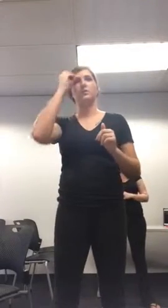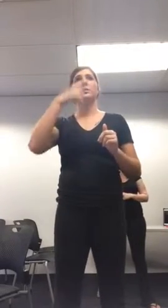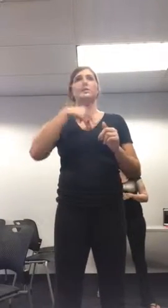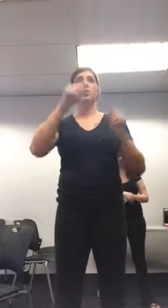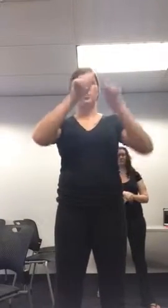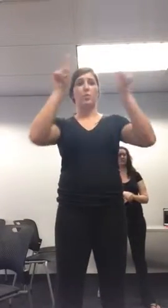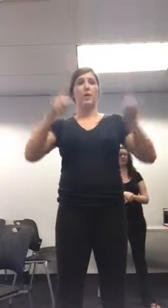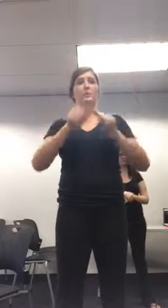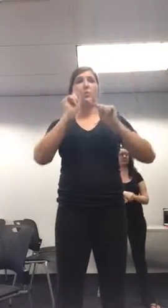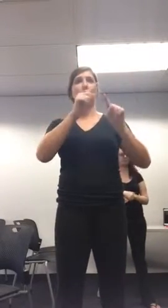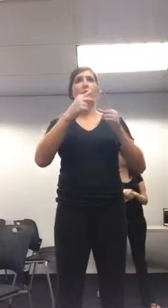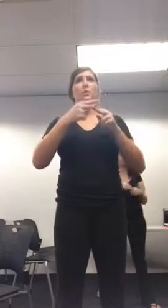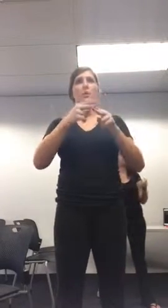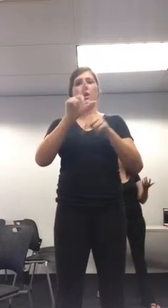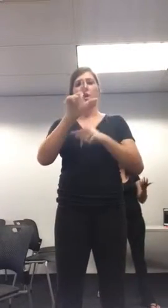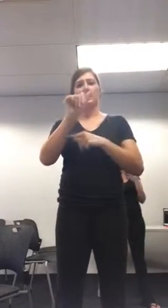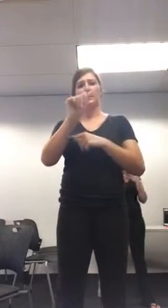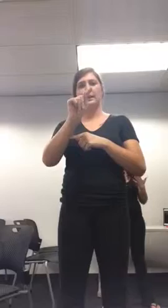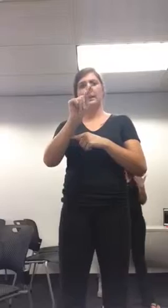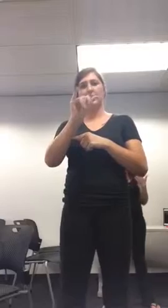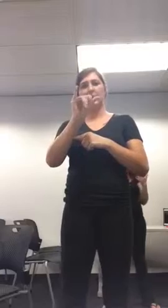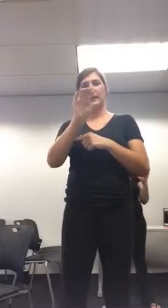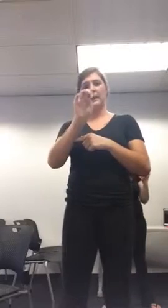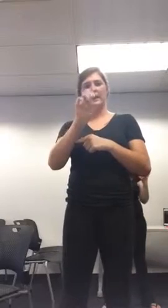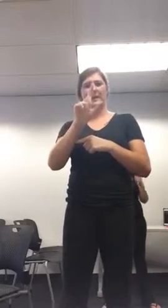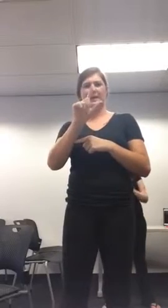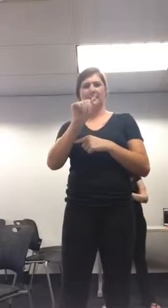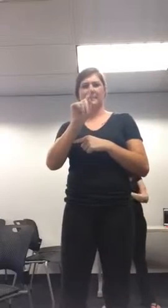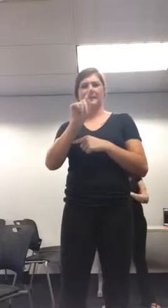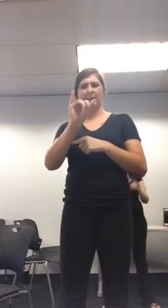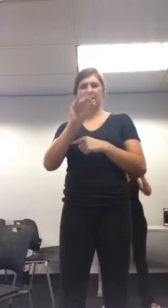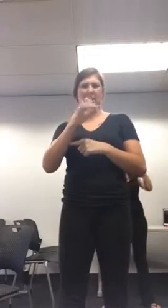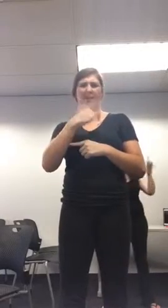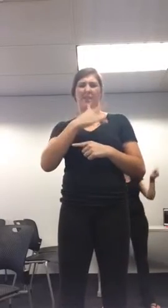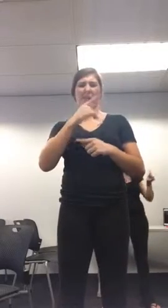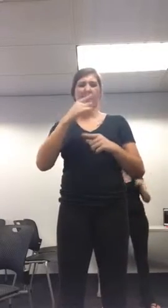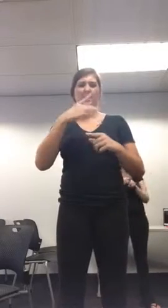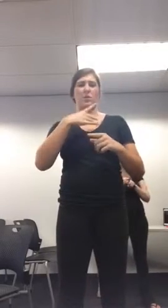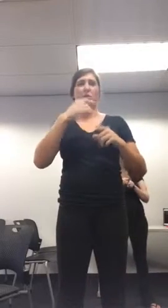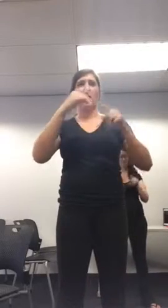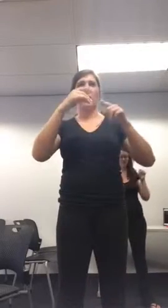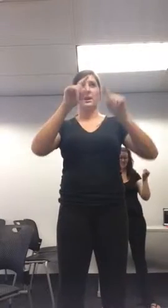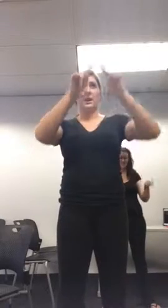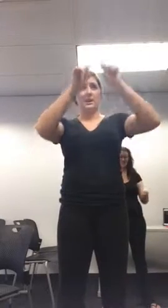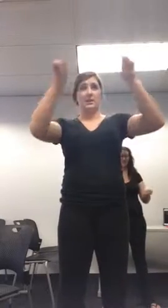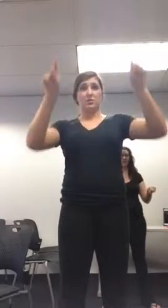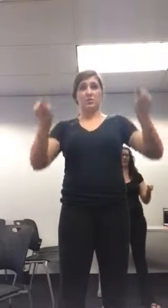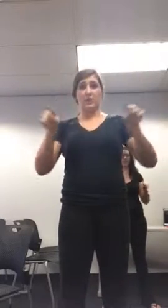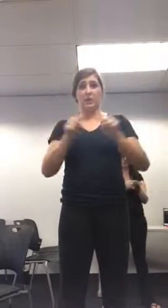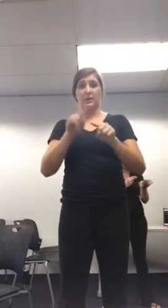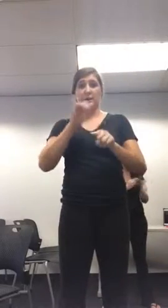And basically a lattice is just a rectangle that allows us to multiply, and I believe is a much more efficient way of